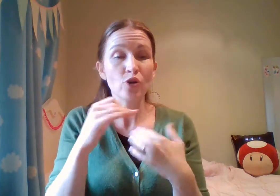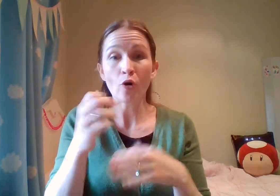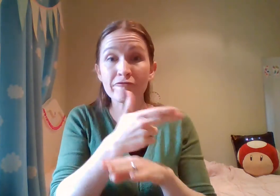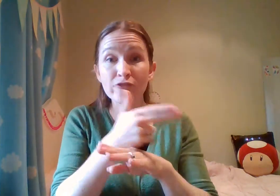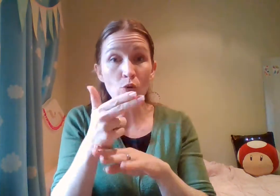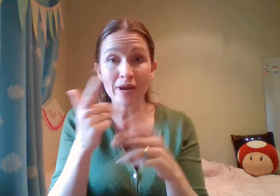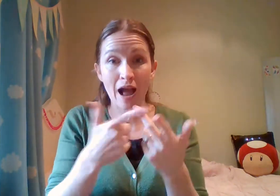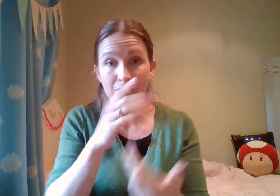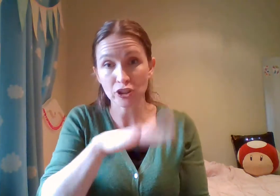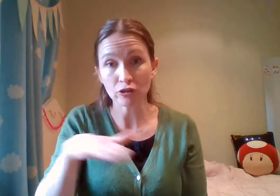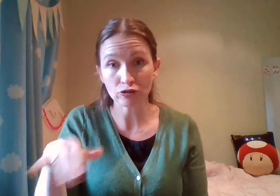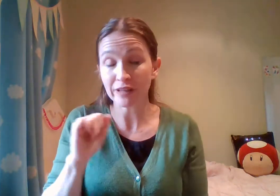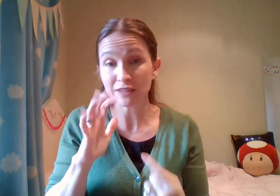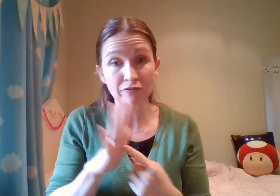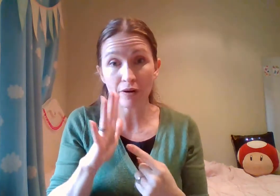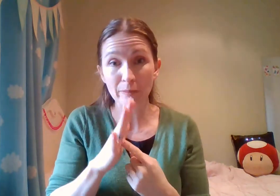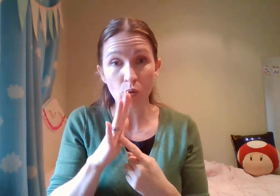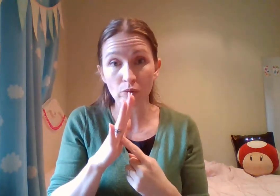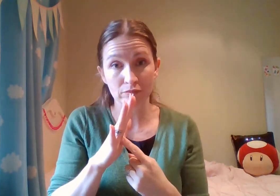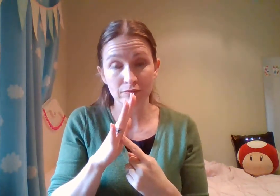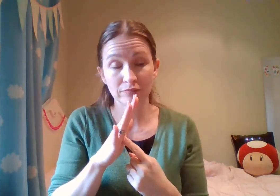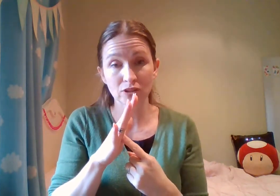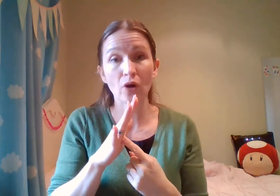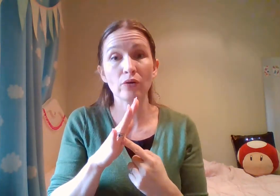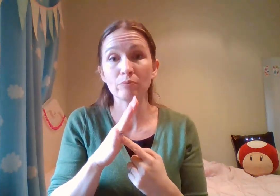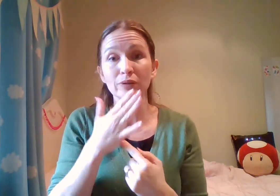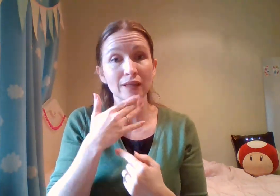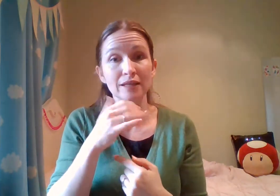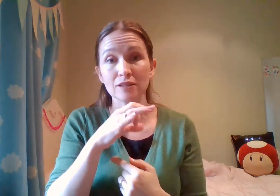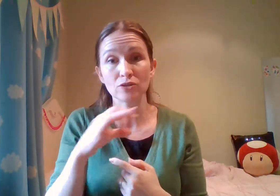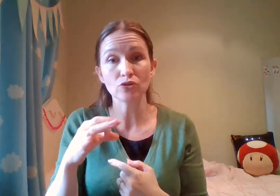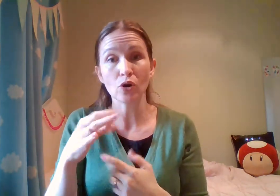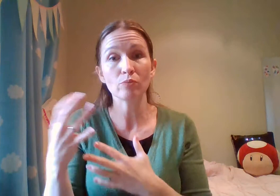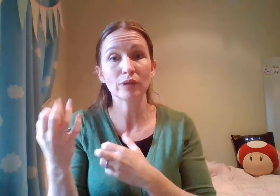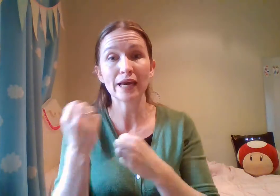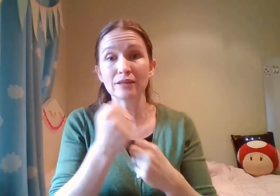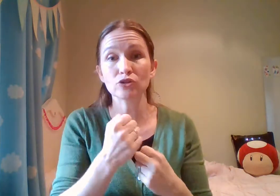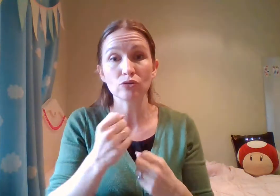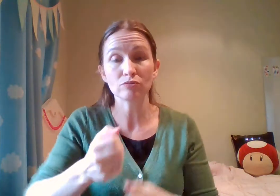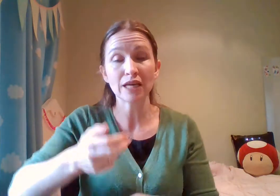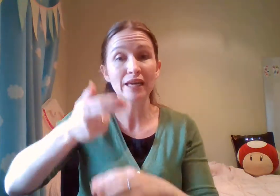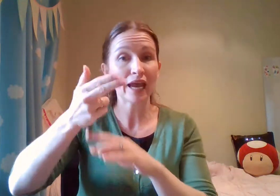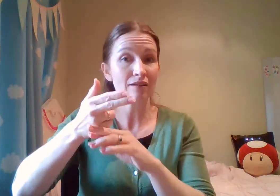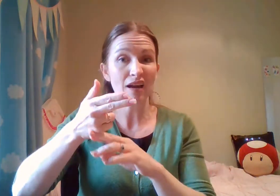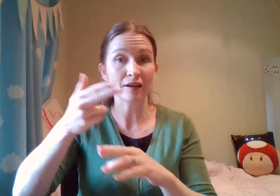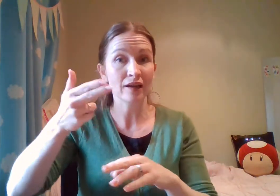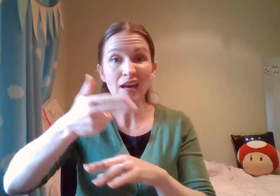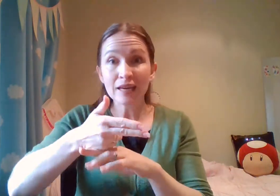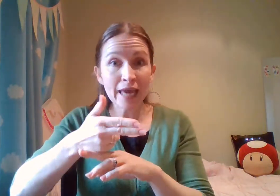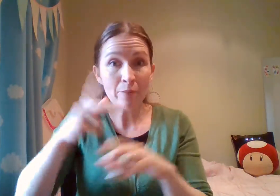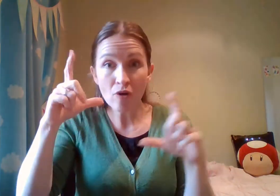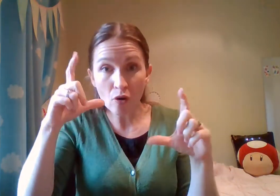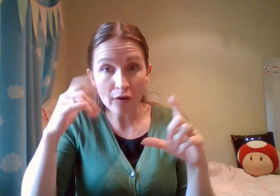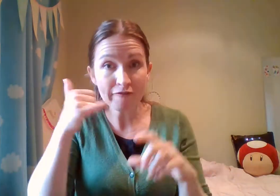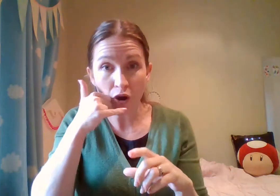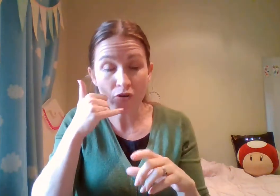not filming other children. That's very important. So please do not plan to take out a camera or a phone